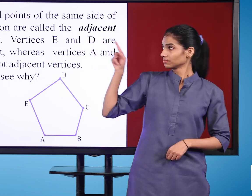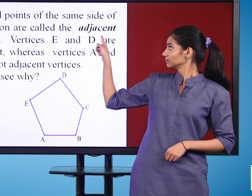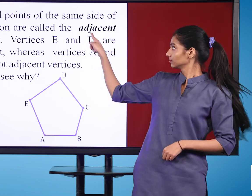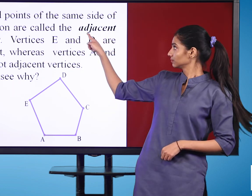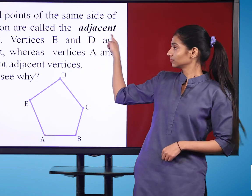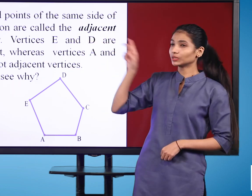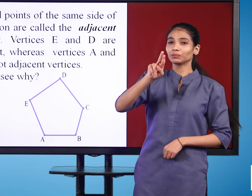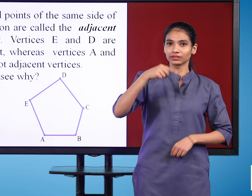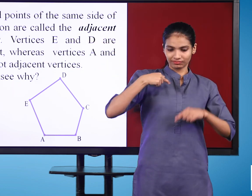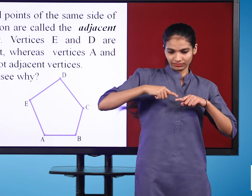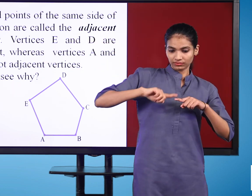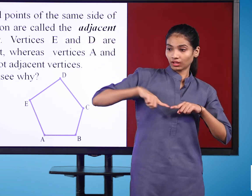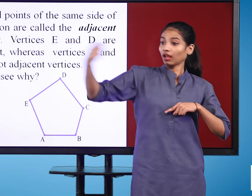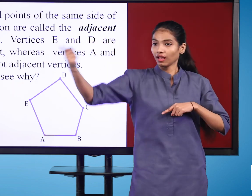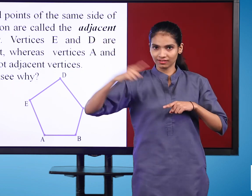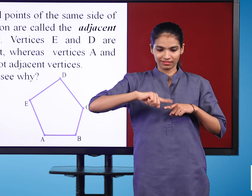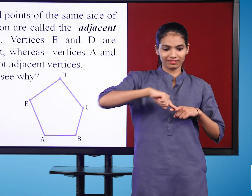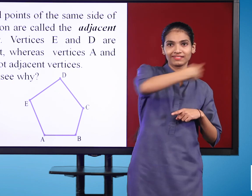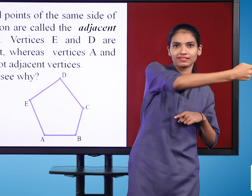the adjacent vertices.